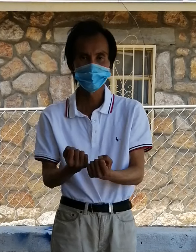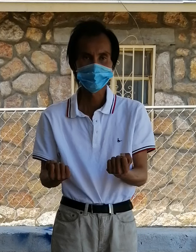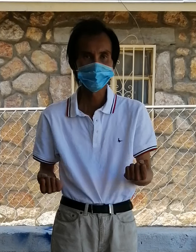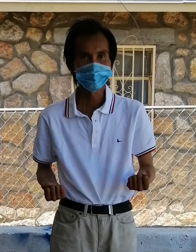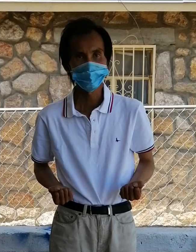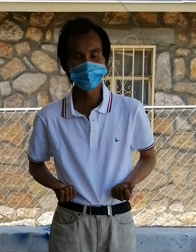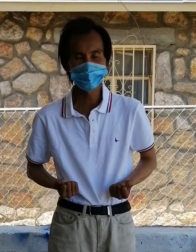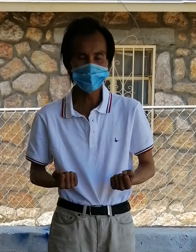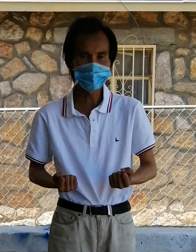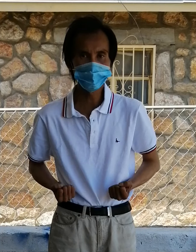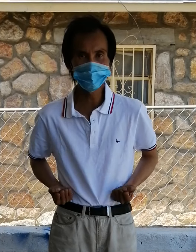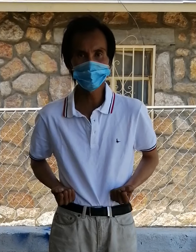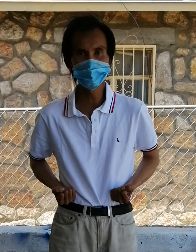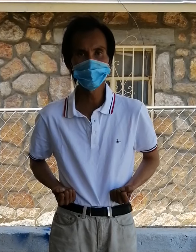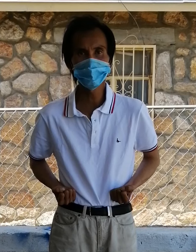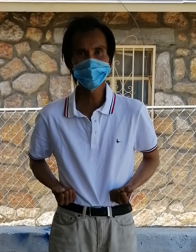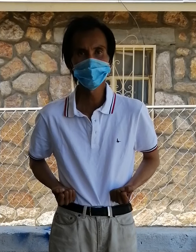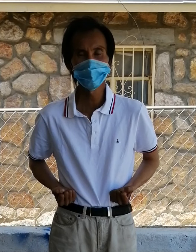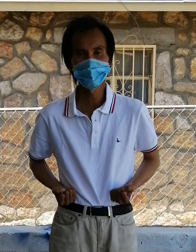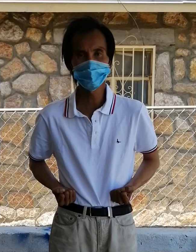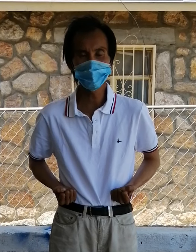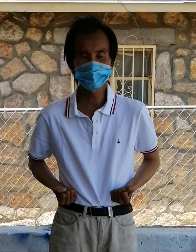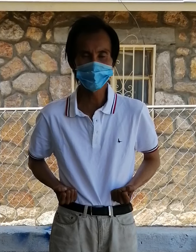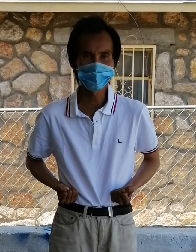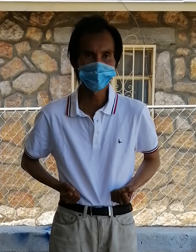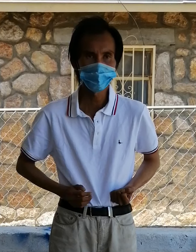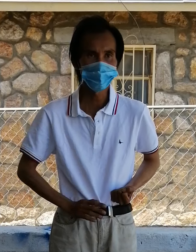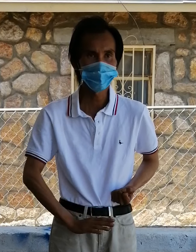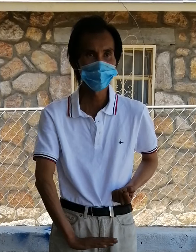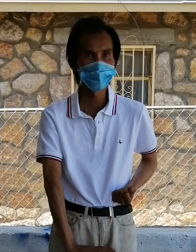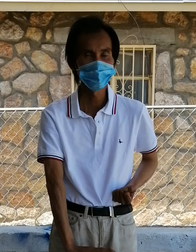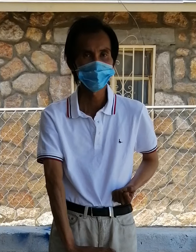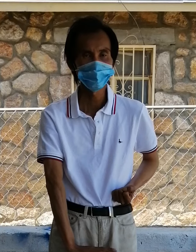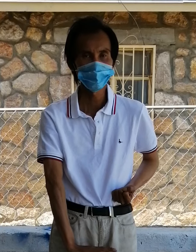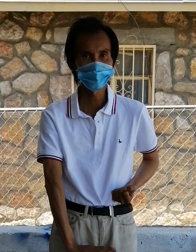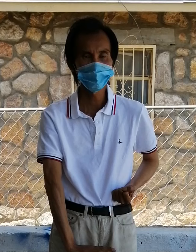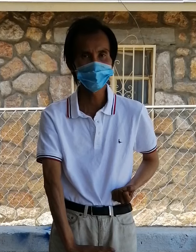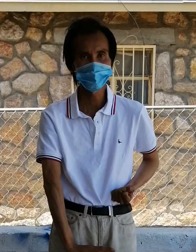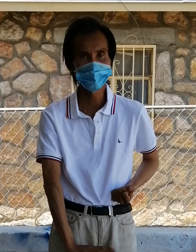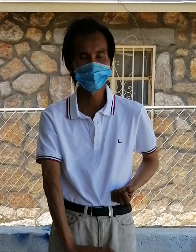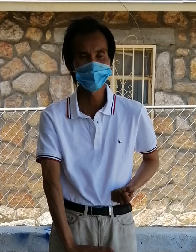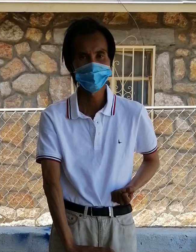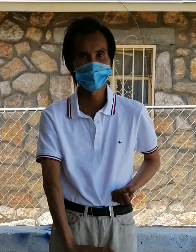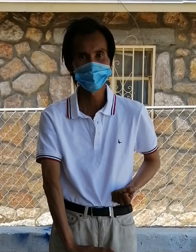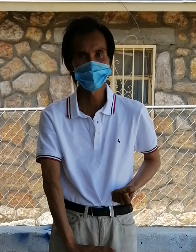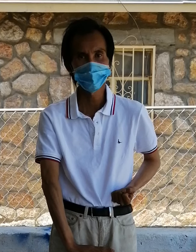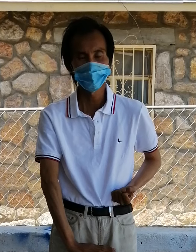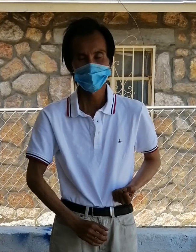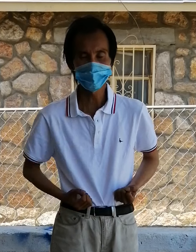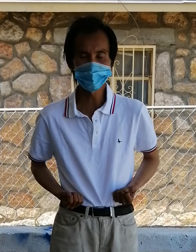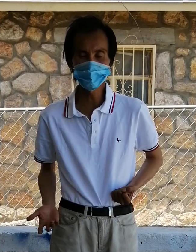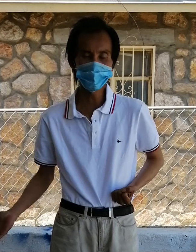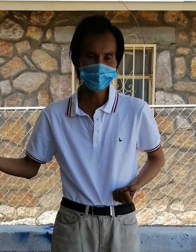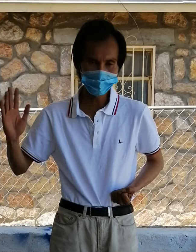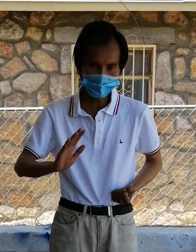Okay, from number 2 in here, next one, some people like to do